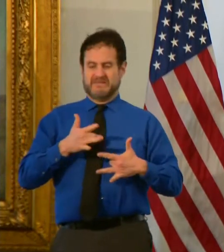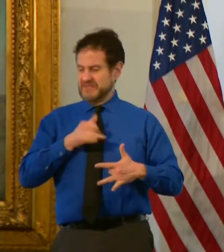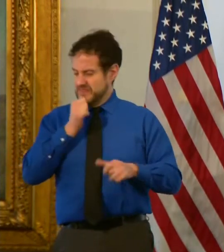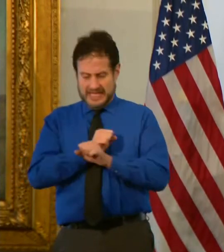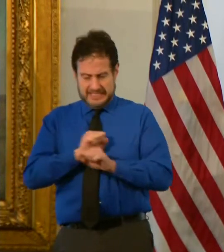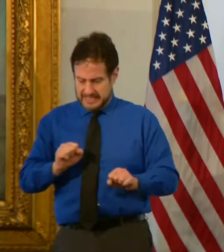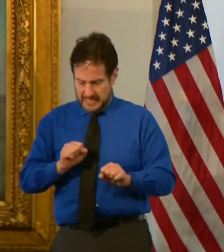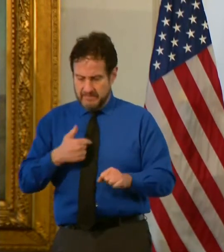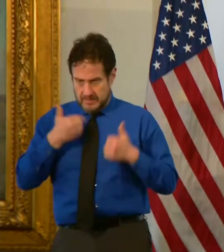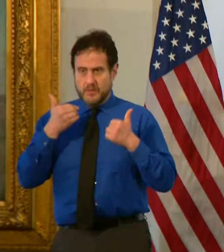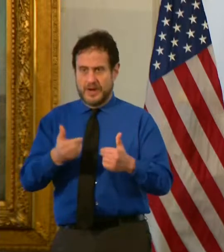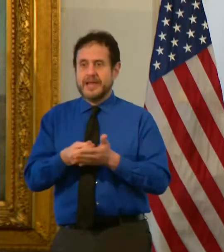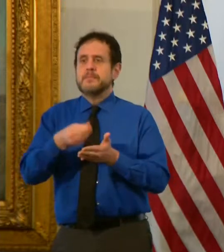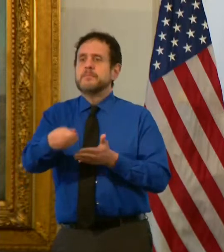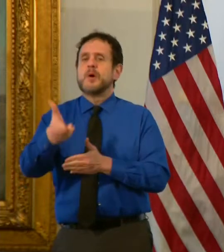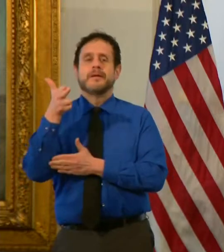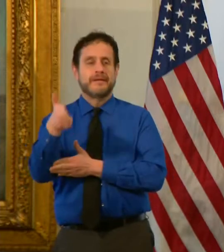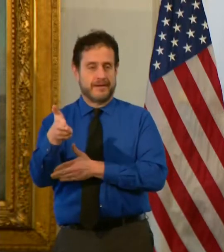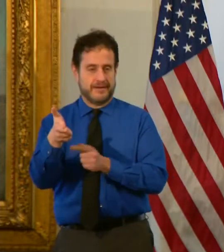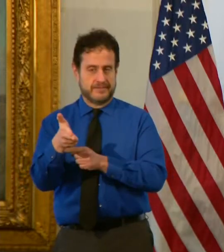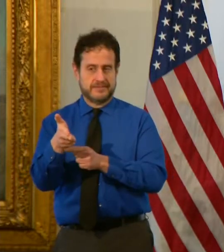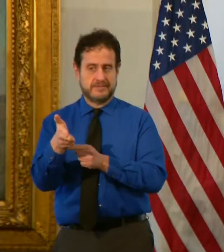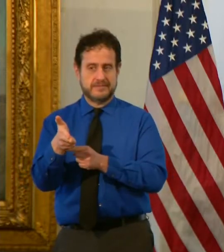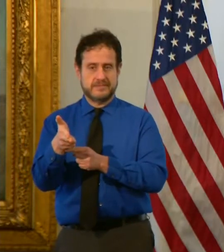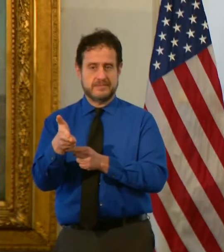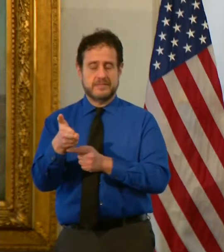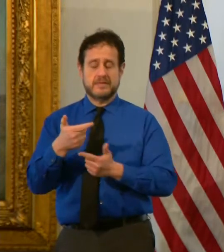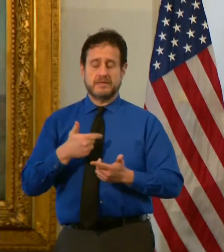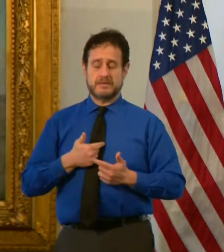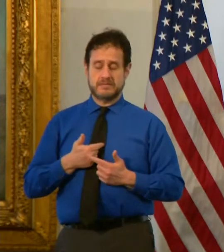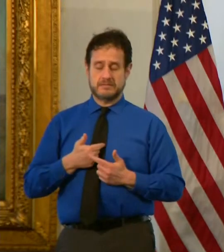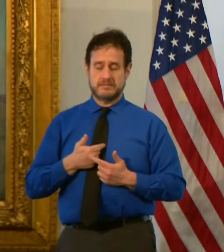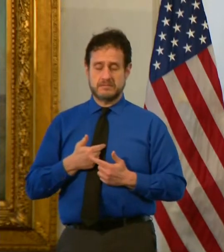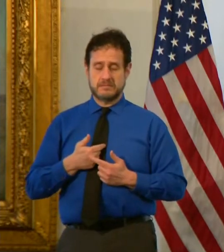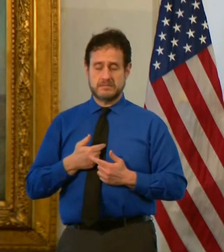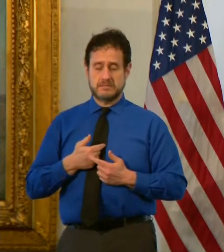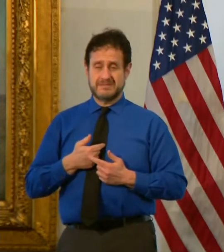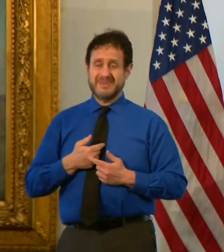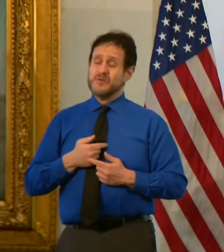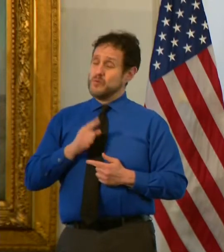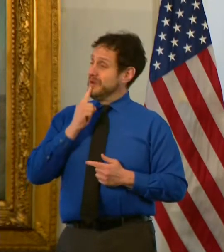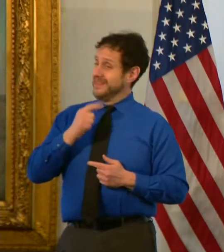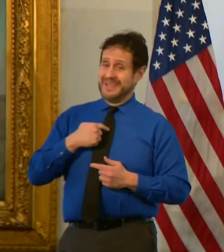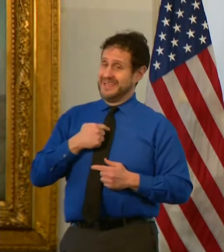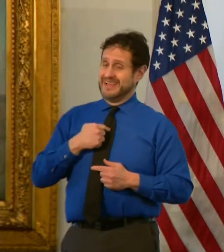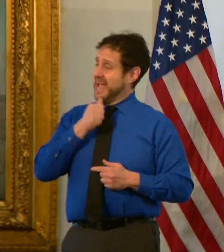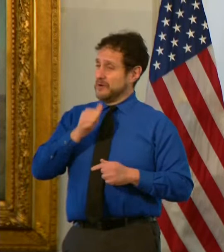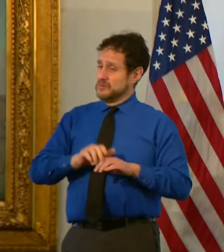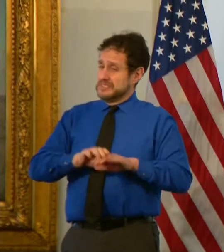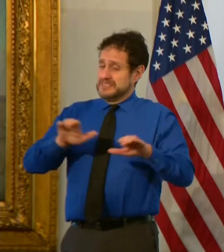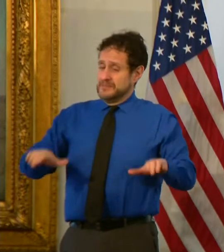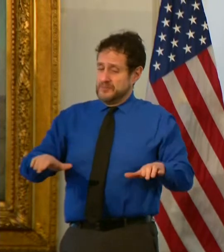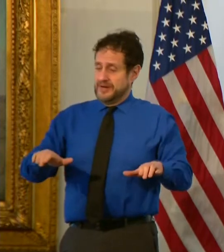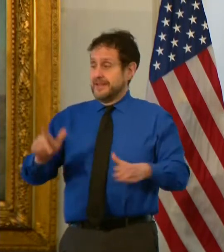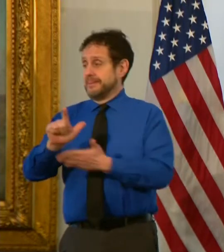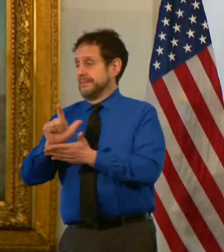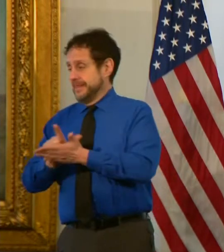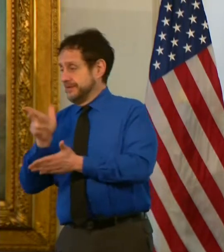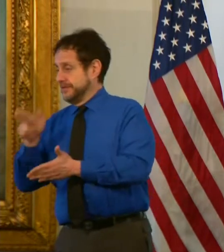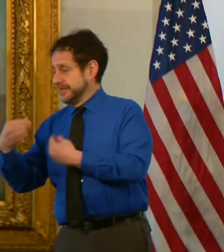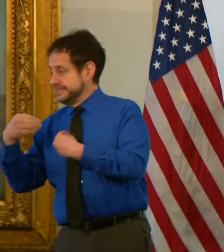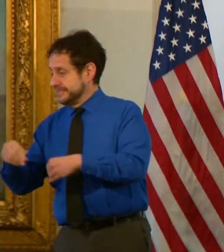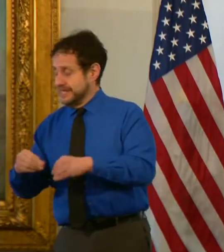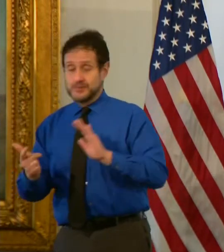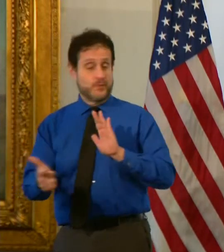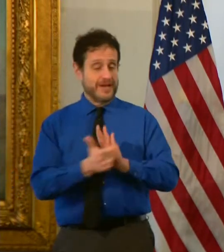I oftentimes don't make a distinction between legal gun sales and illegal gun sales. There are far too many guns on